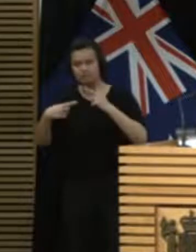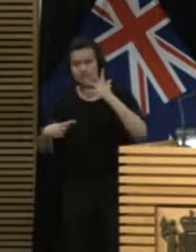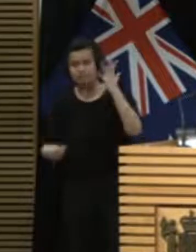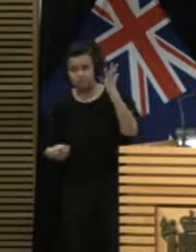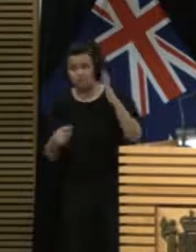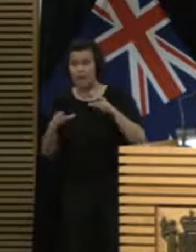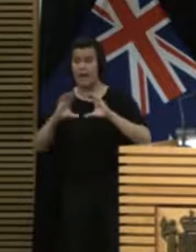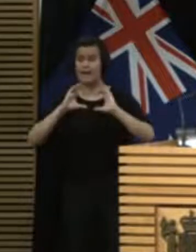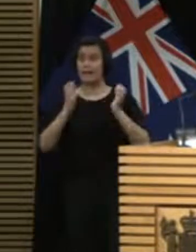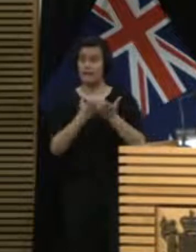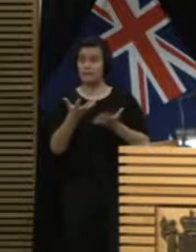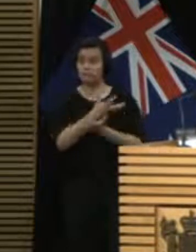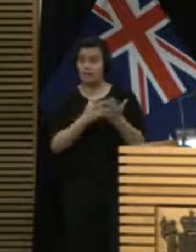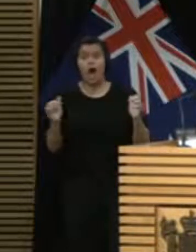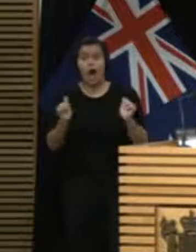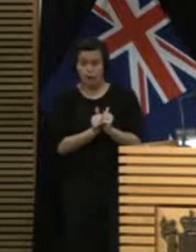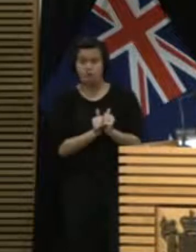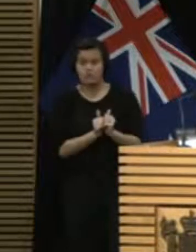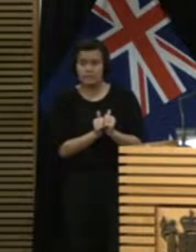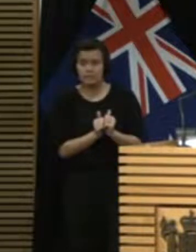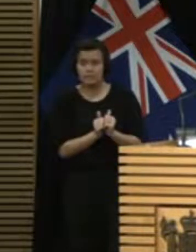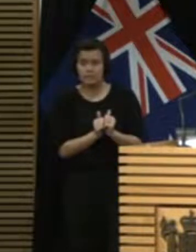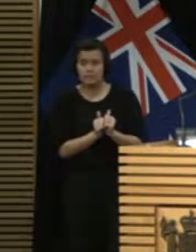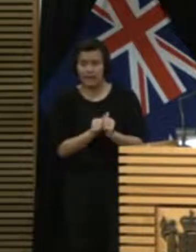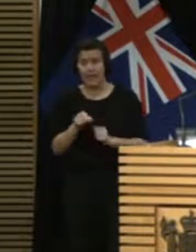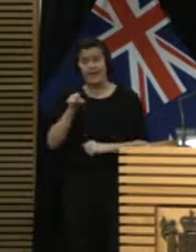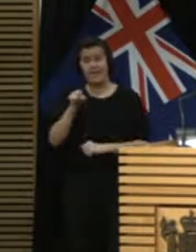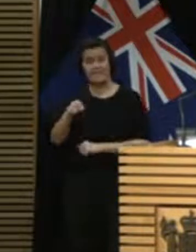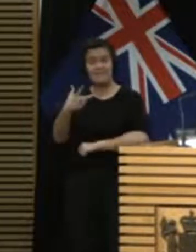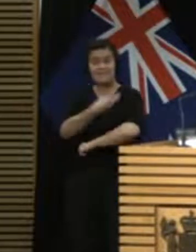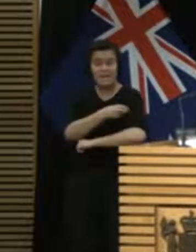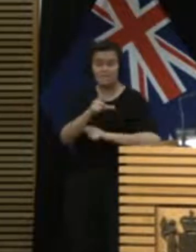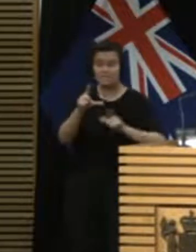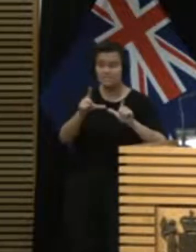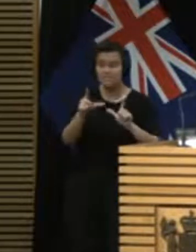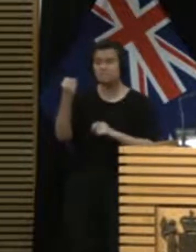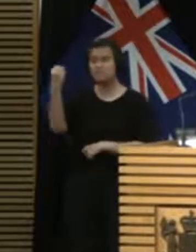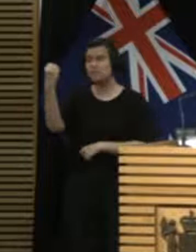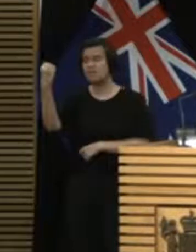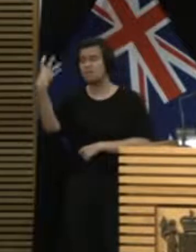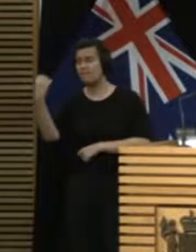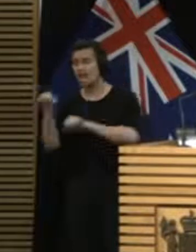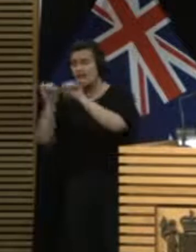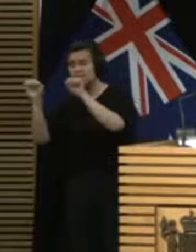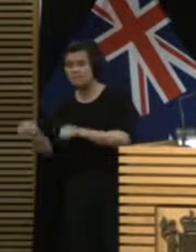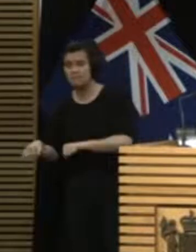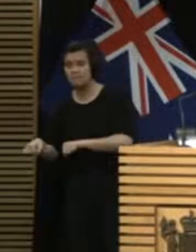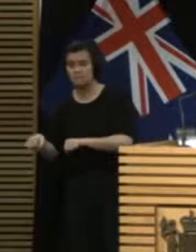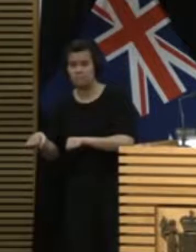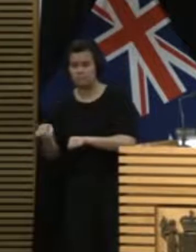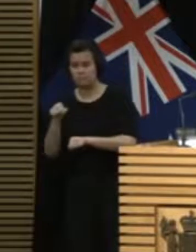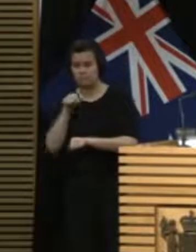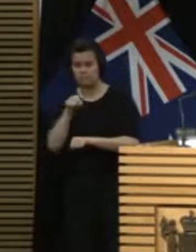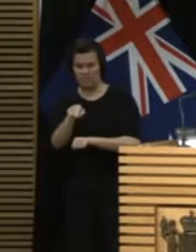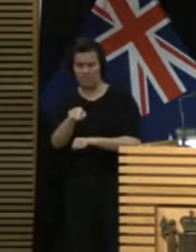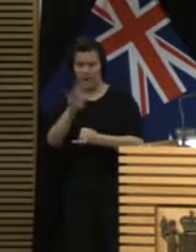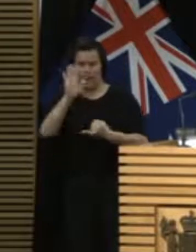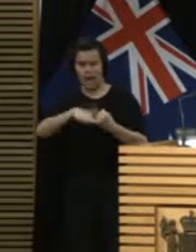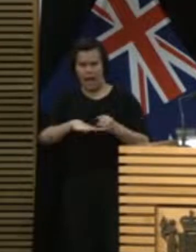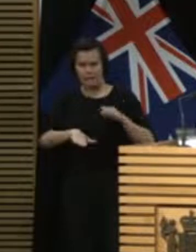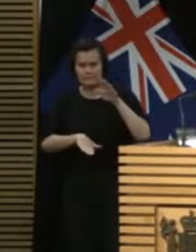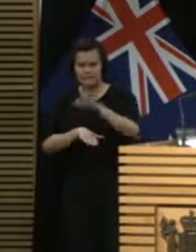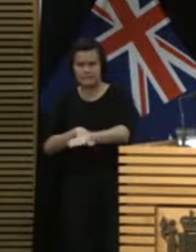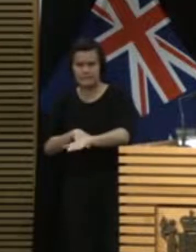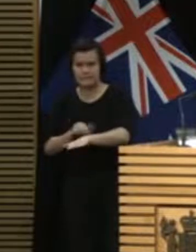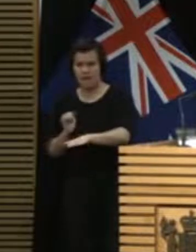vaccination campaign. It will keep going. But we do want to accelerate Māori vaccinations. That's why we have put additional funding